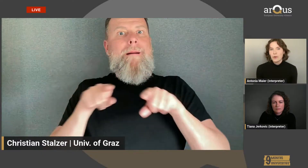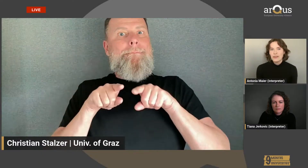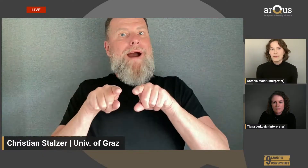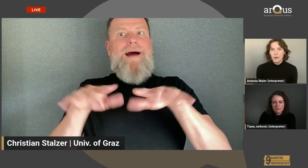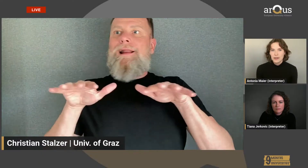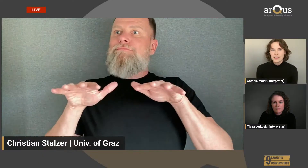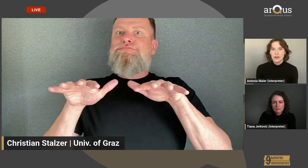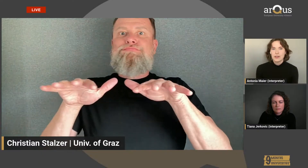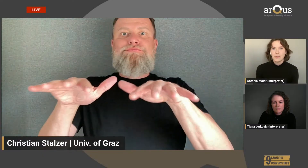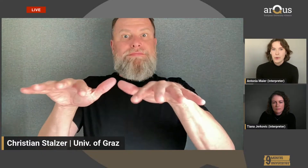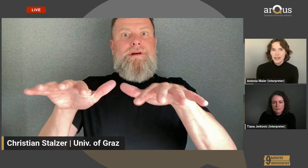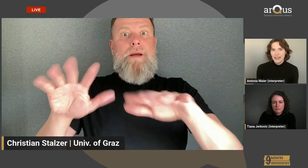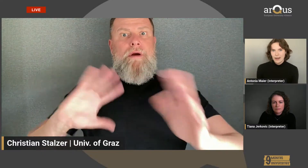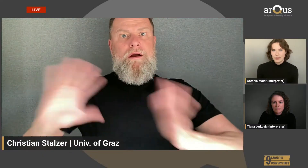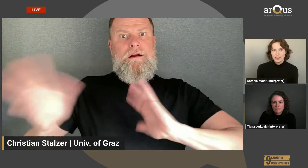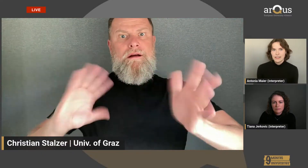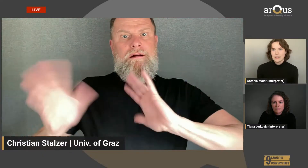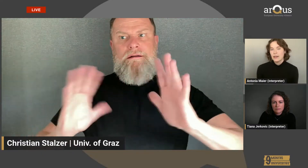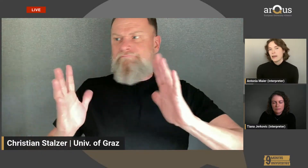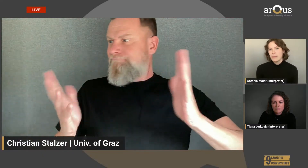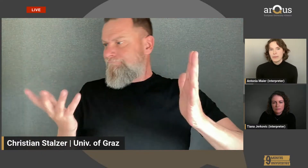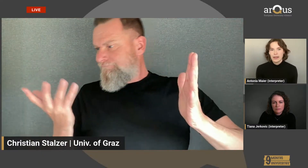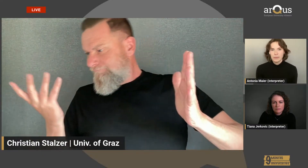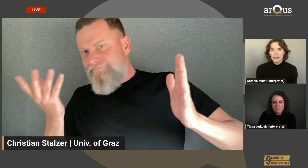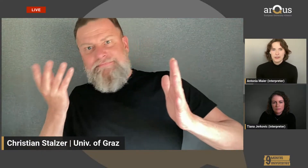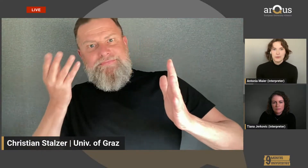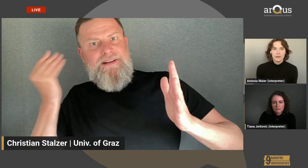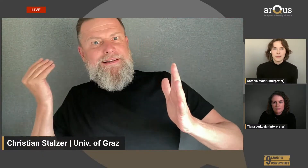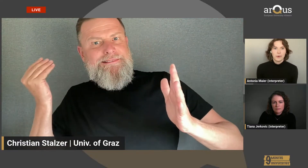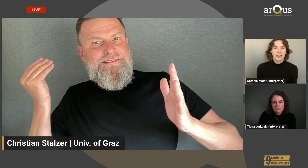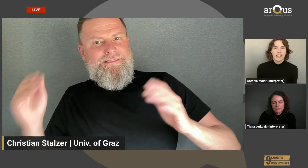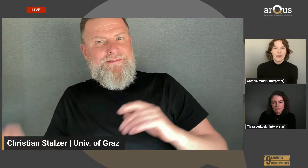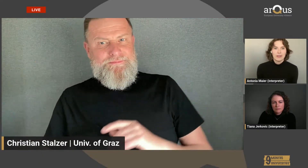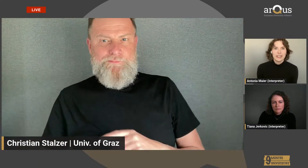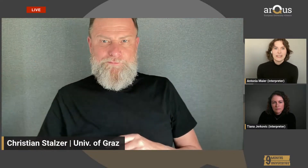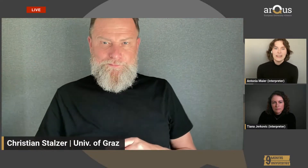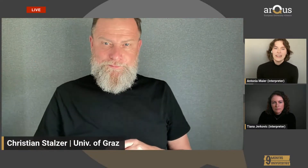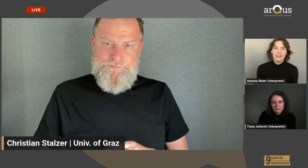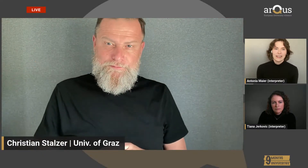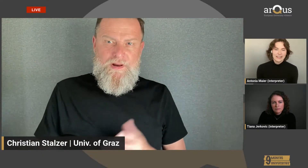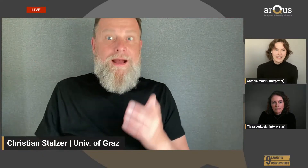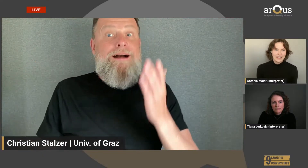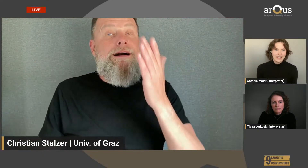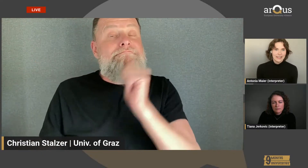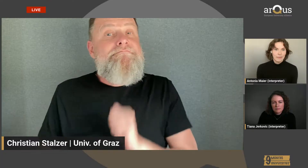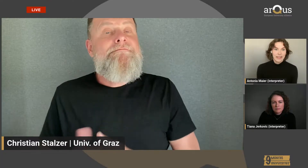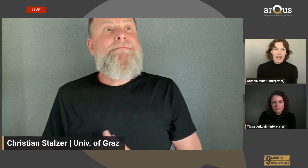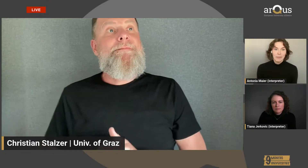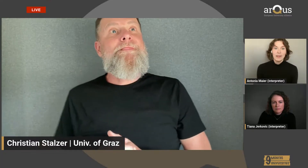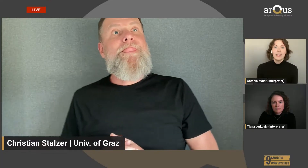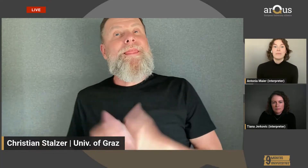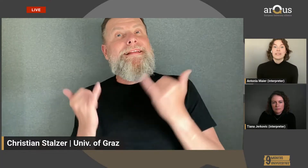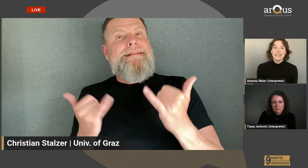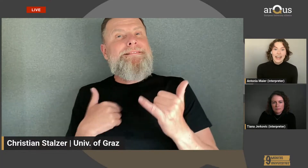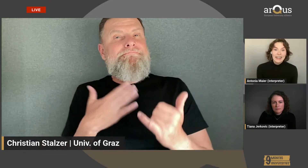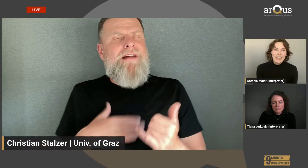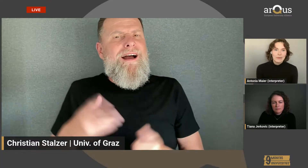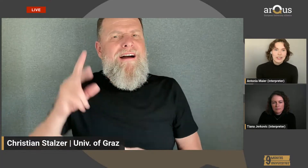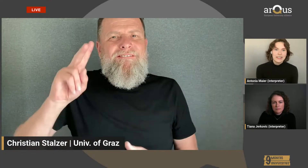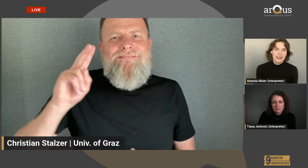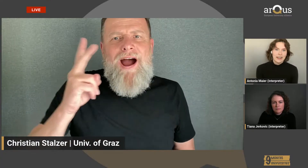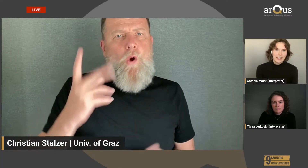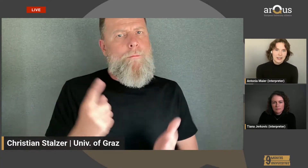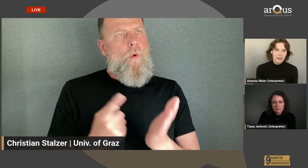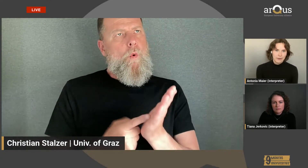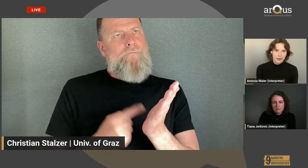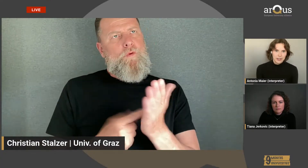it's only focused on spoken languages, maybe a multitude of spoken languages that exist at the same time, but signed